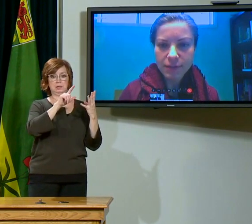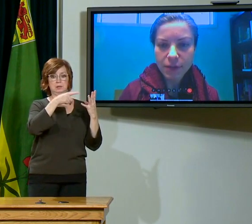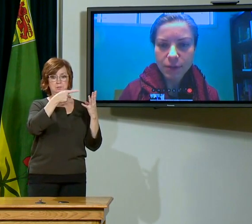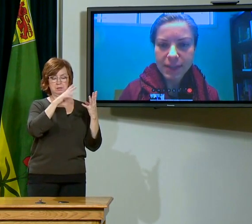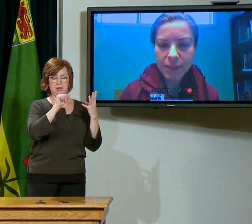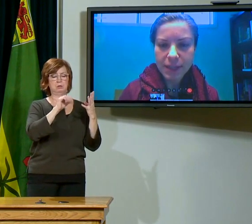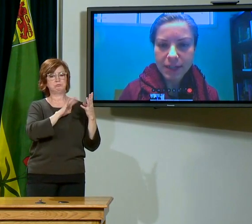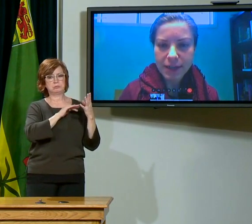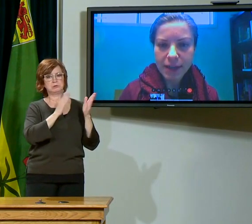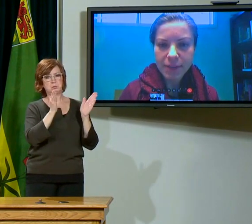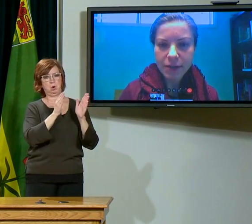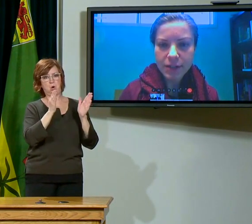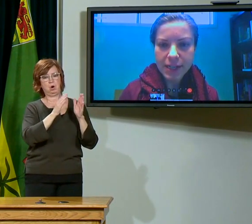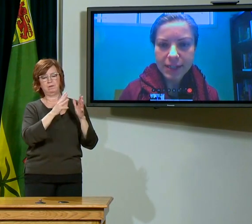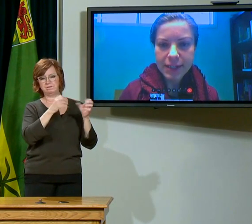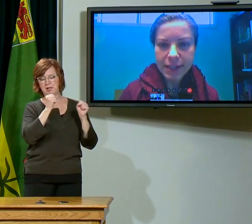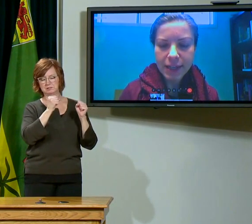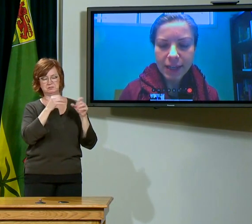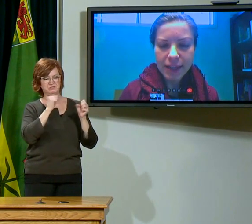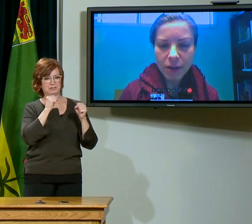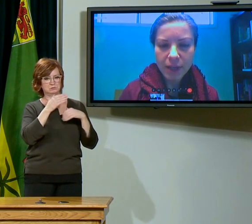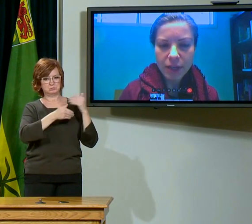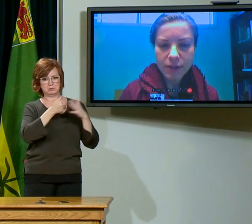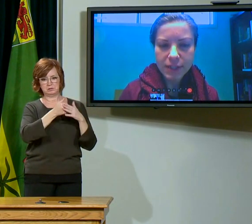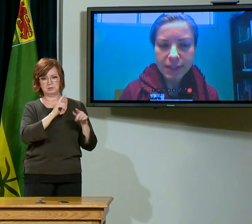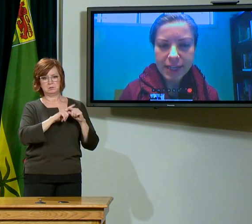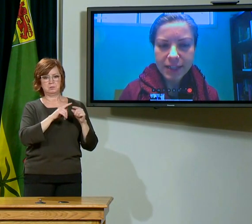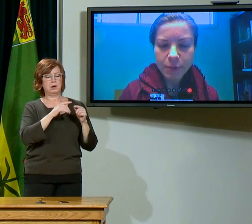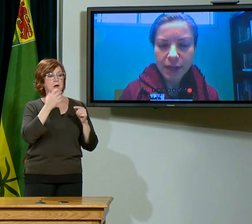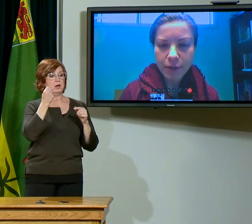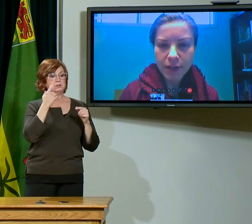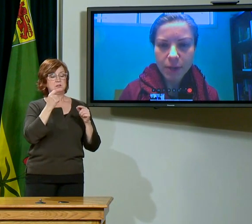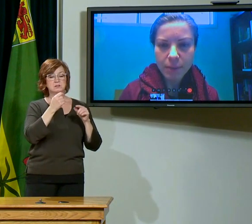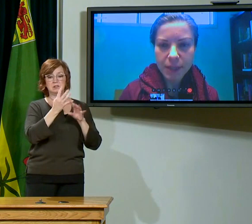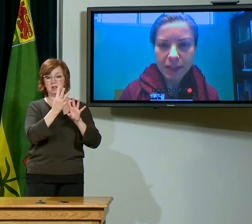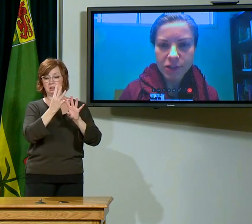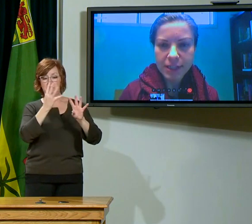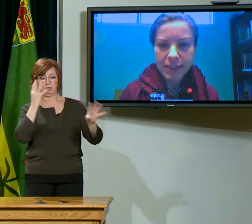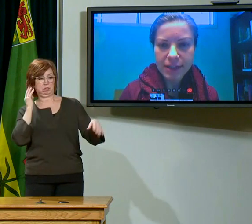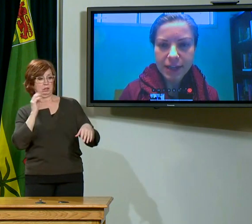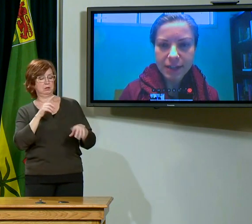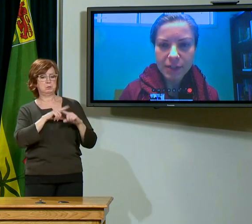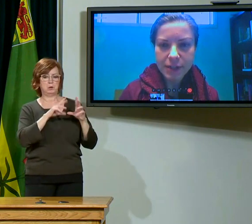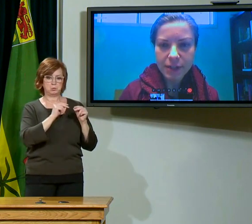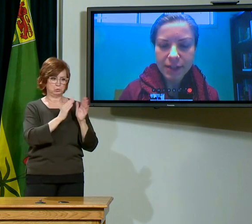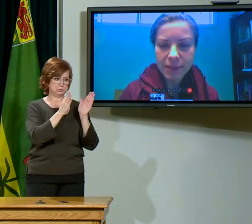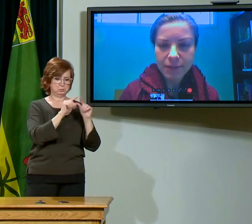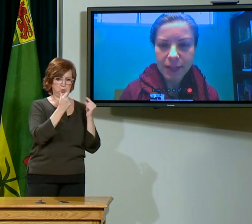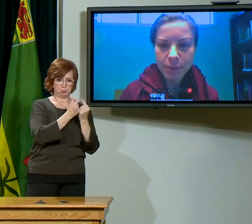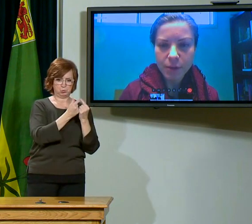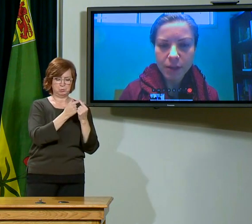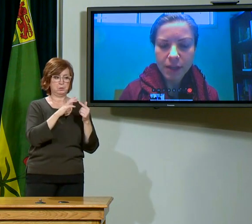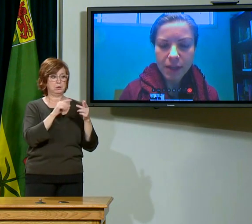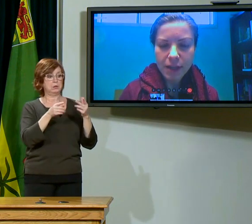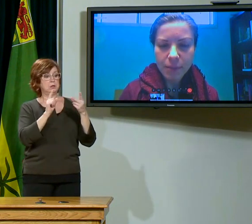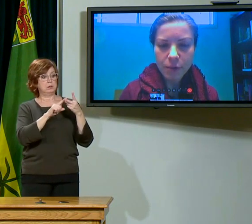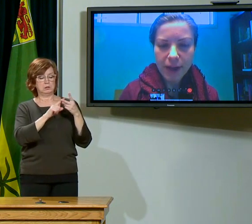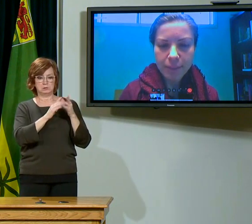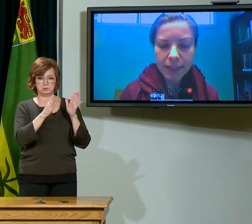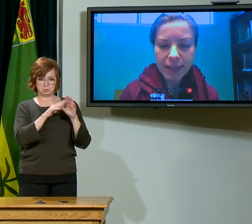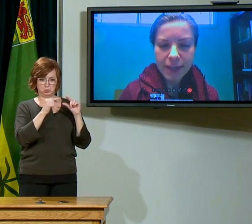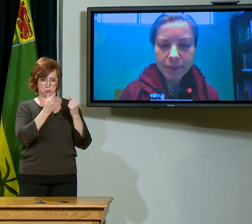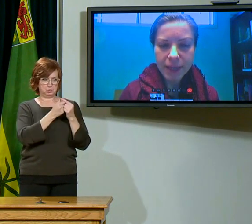just a few samples at a time that are tested, and they are being used to test priority populations so that the results can be available